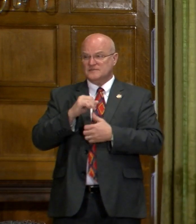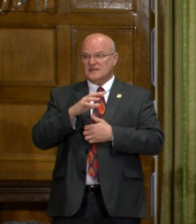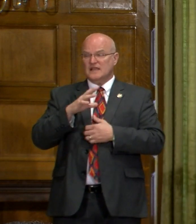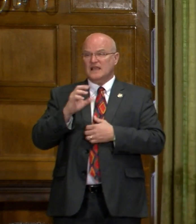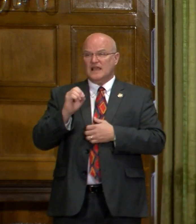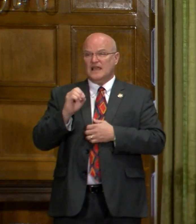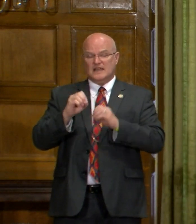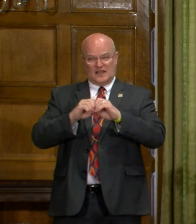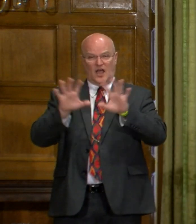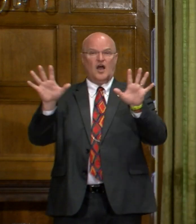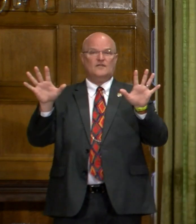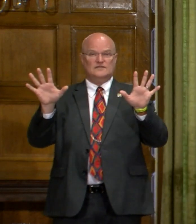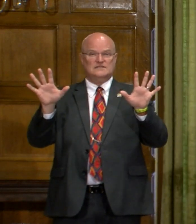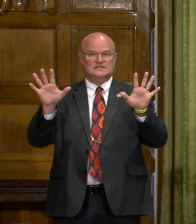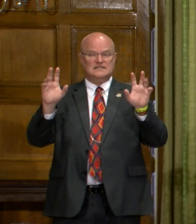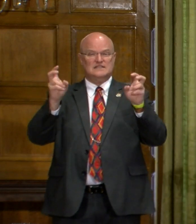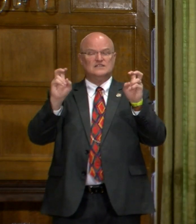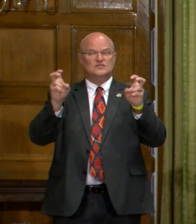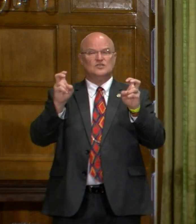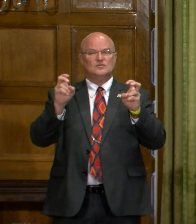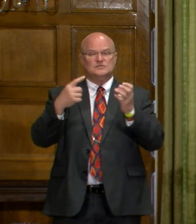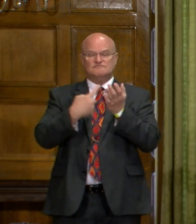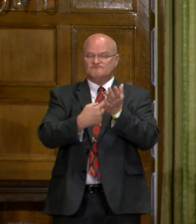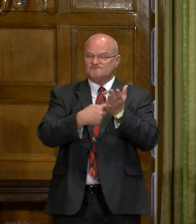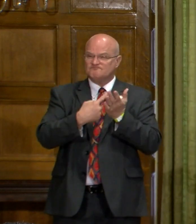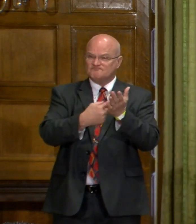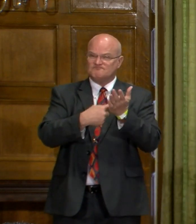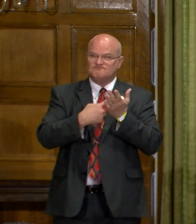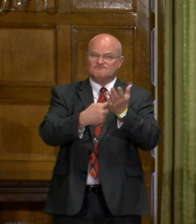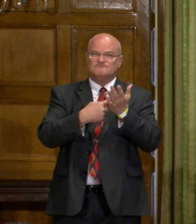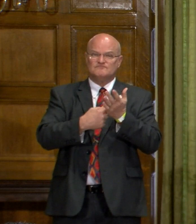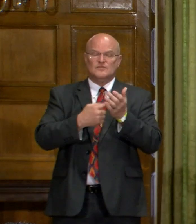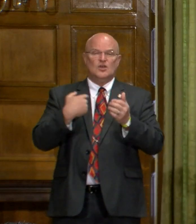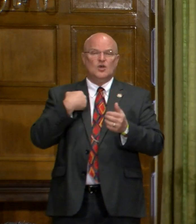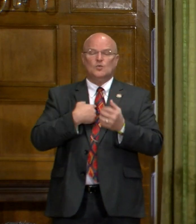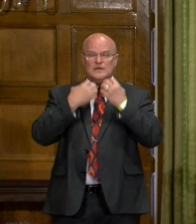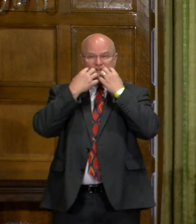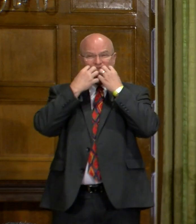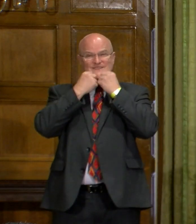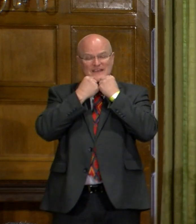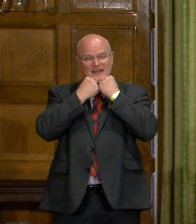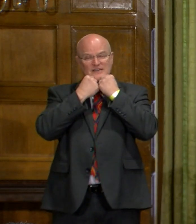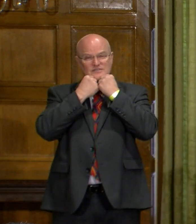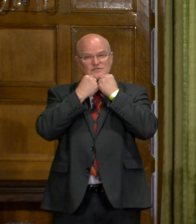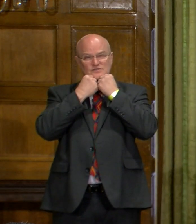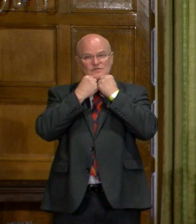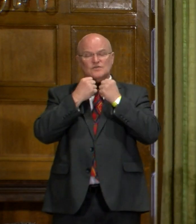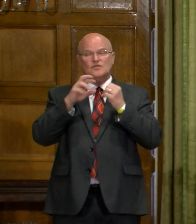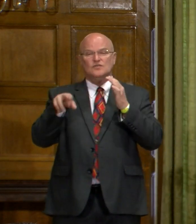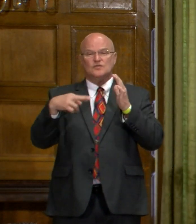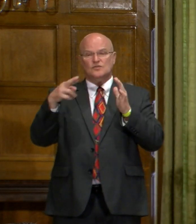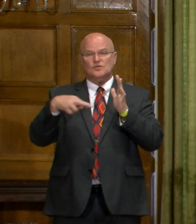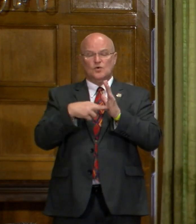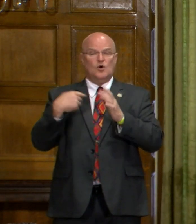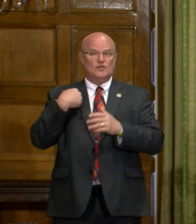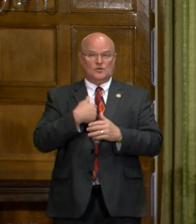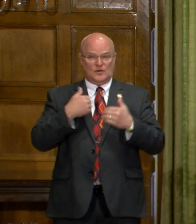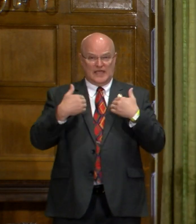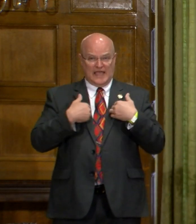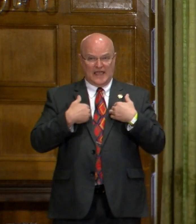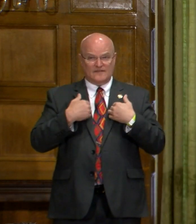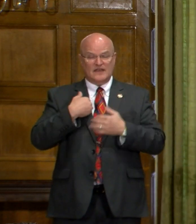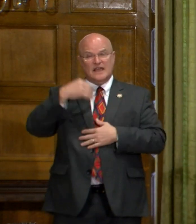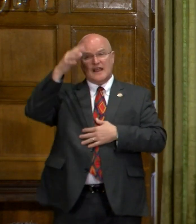And obviously, in the terms of the dialogue, we value the role that we have, and our